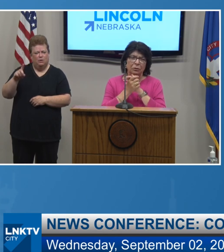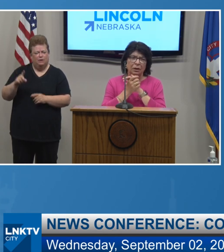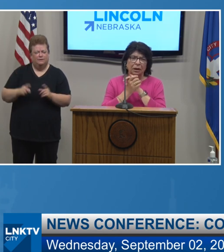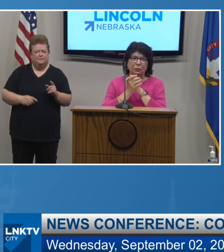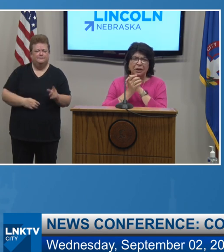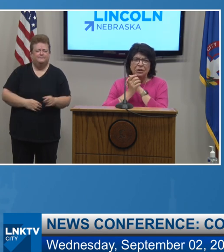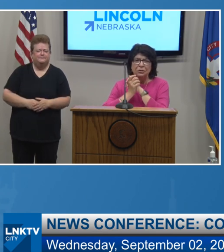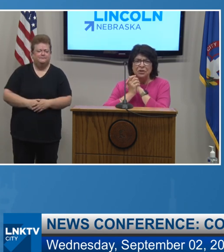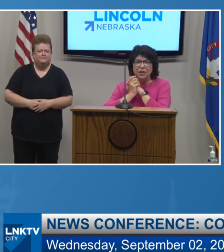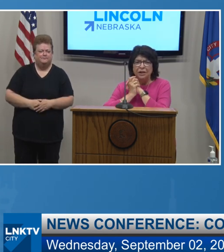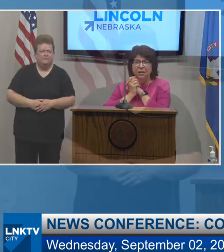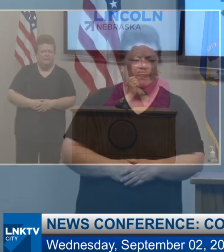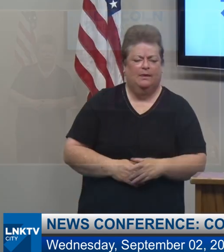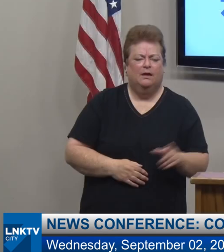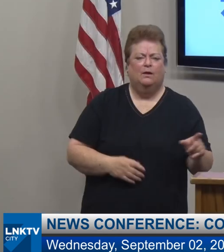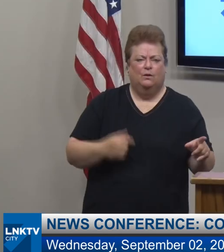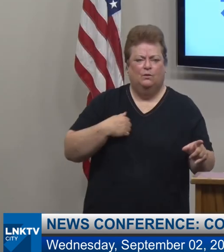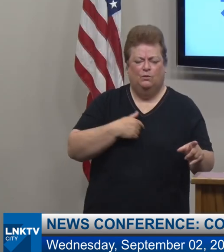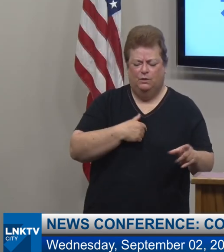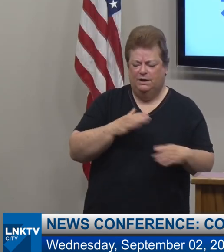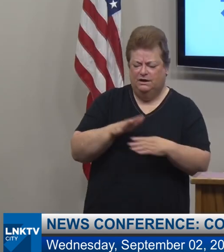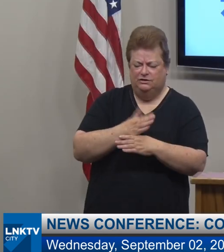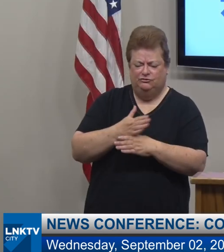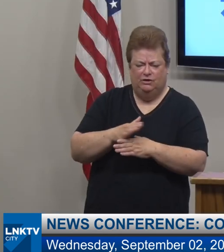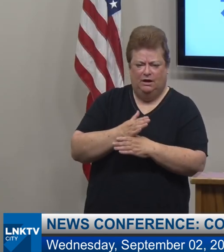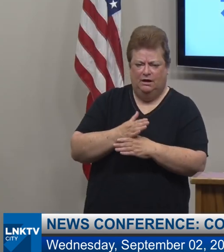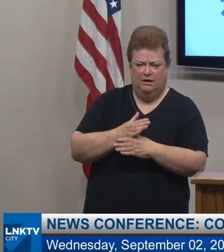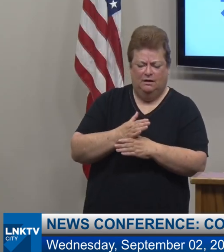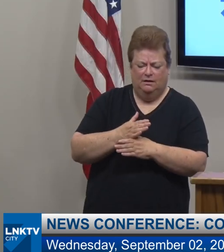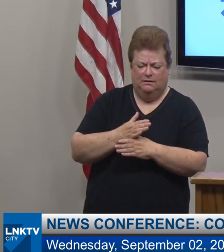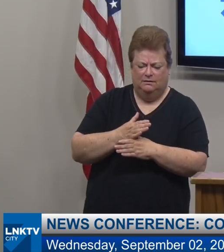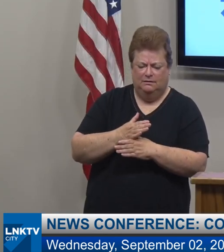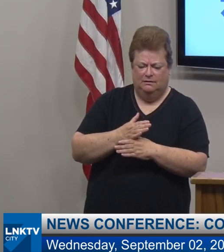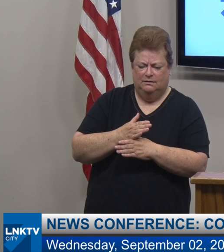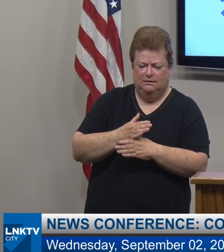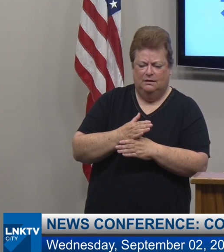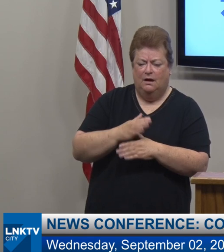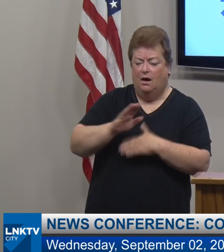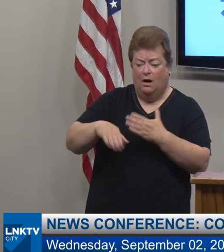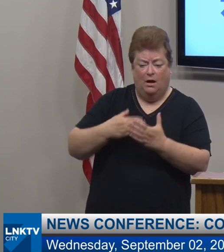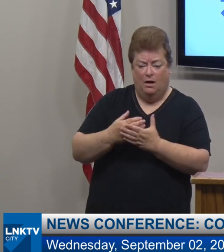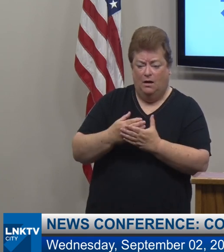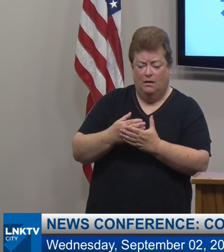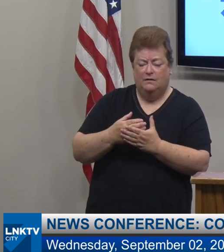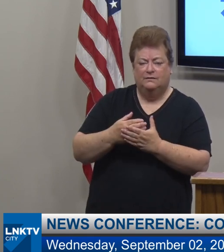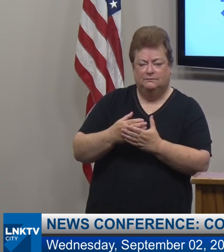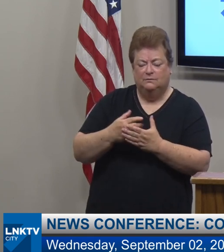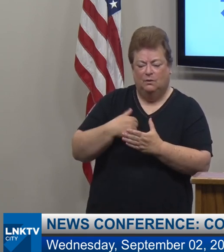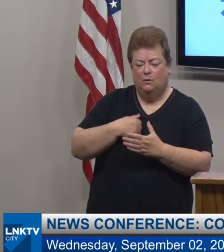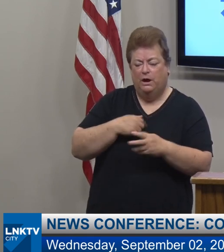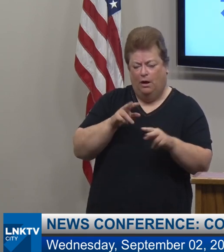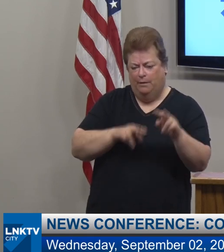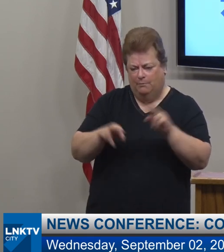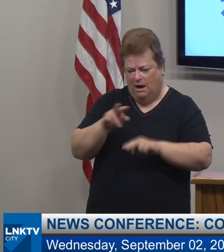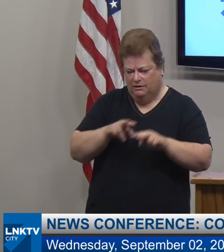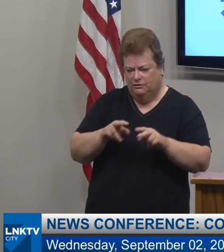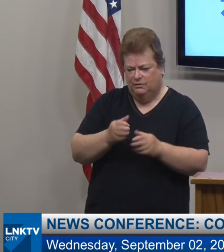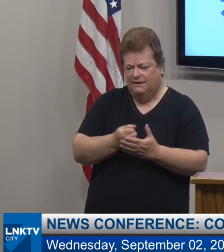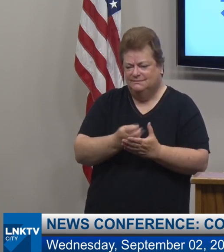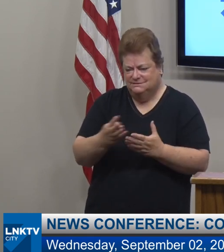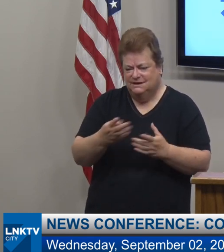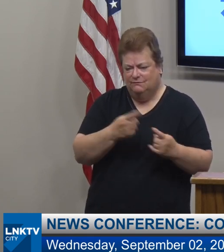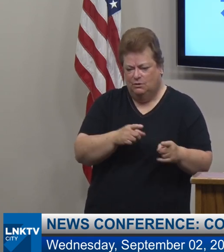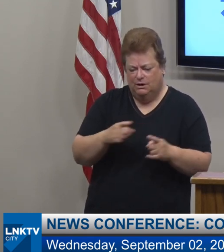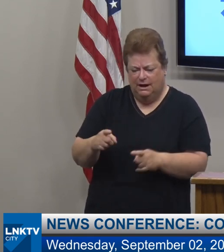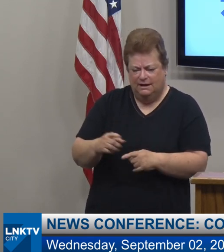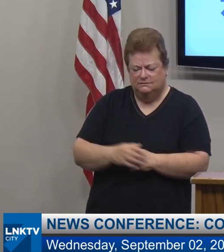You know, we do share all of those that we are monitoring several cases. We do track